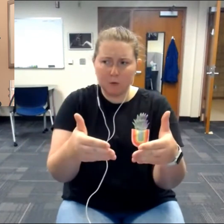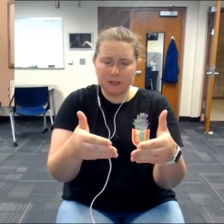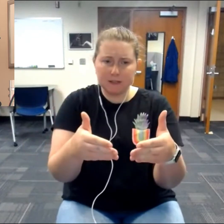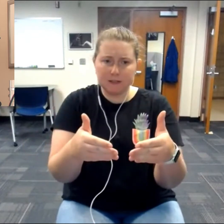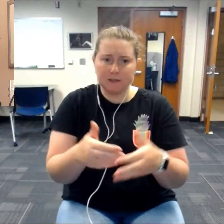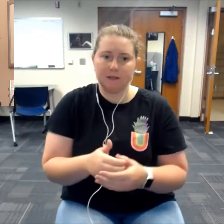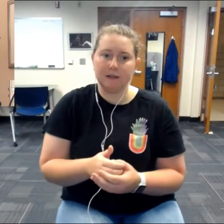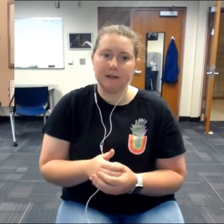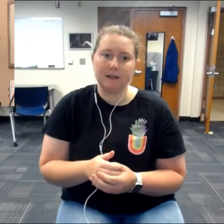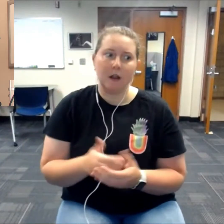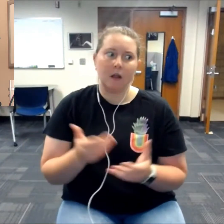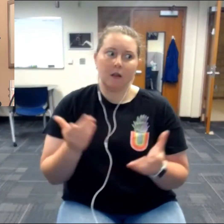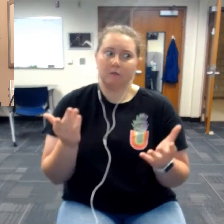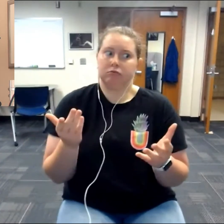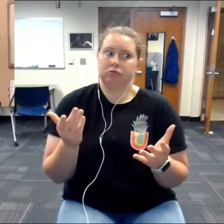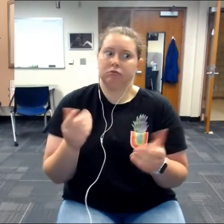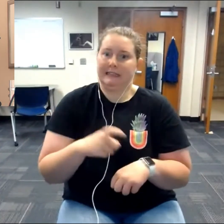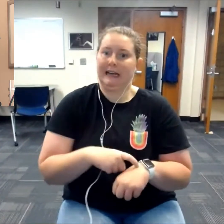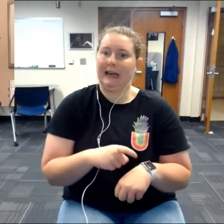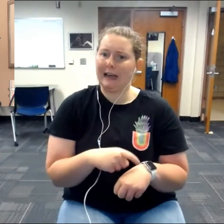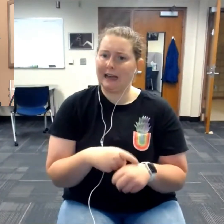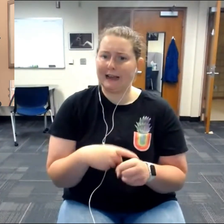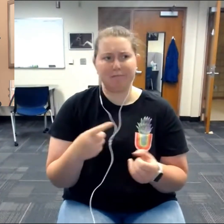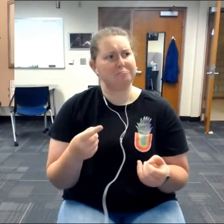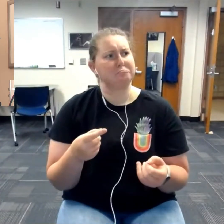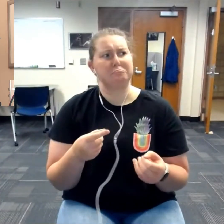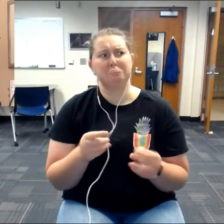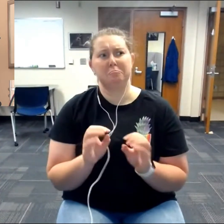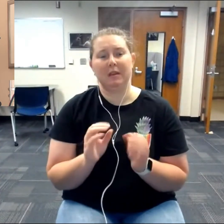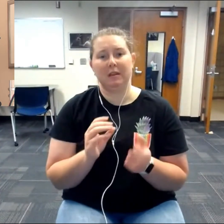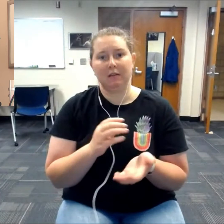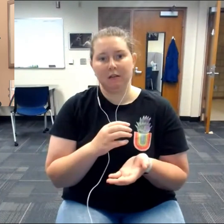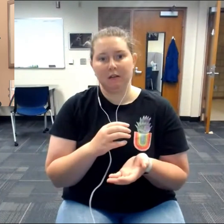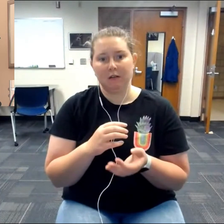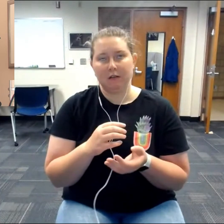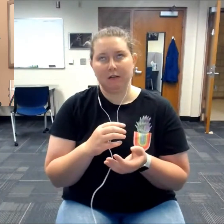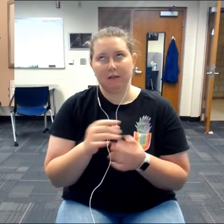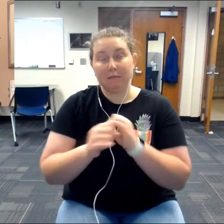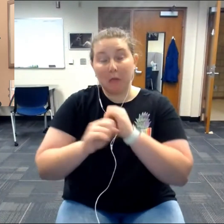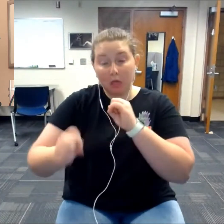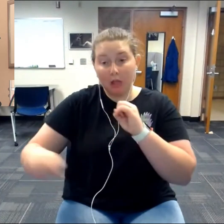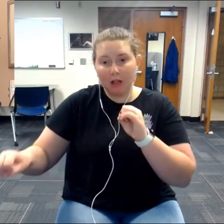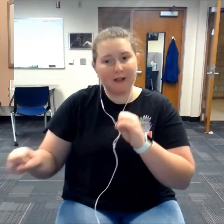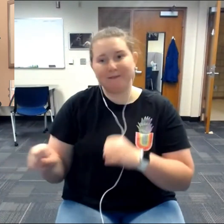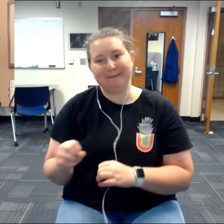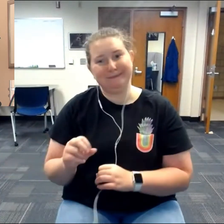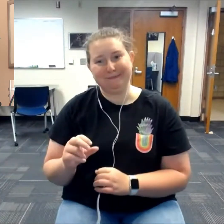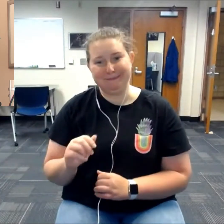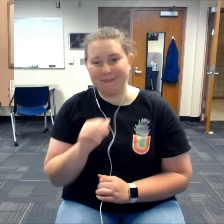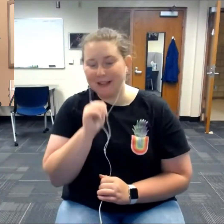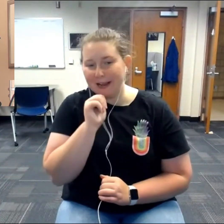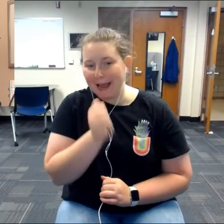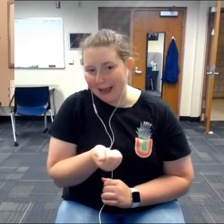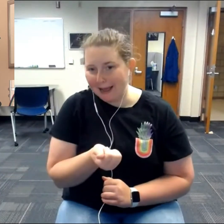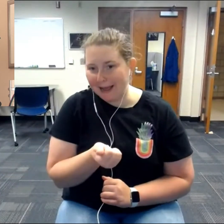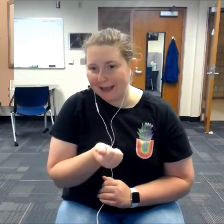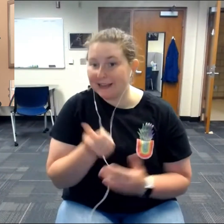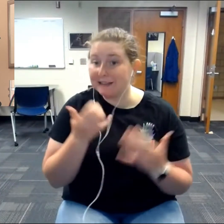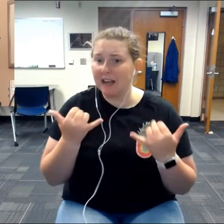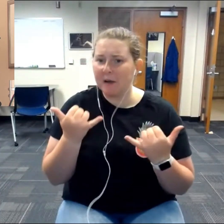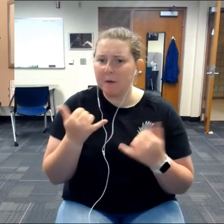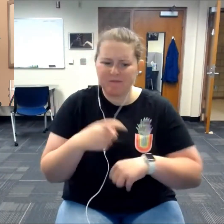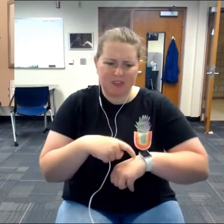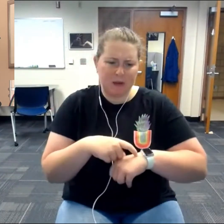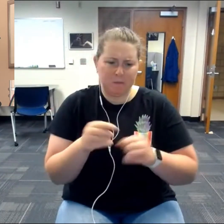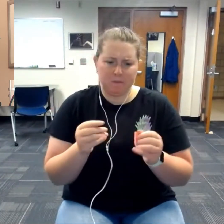be, which is better, 1 or 2. We still do that in the process of the exam, but that's minimized with our technology that we now